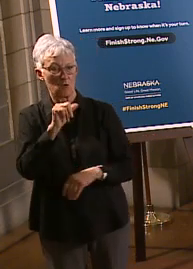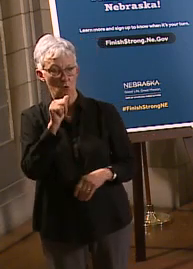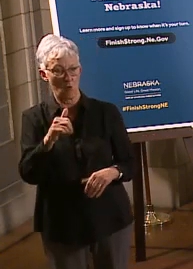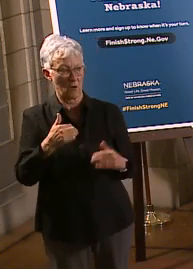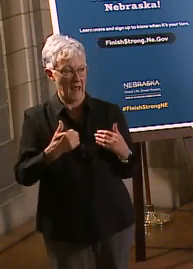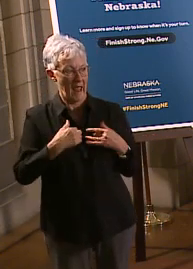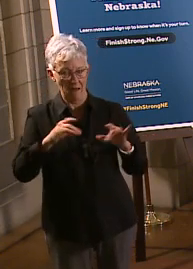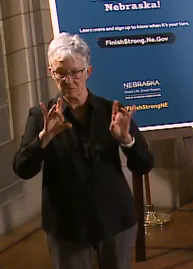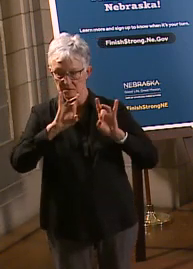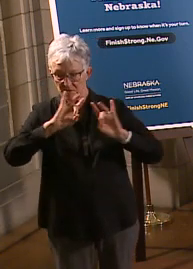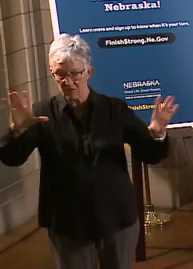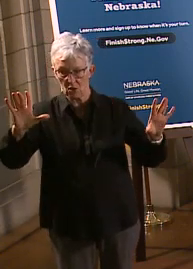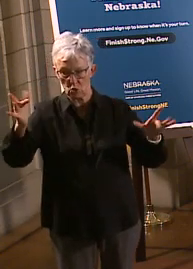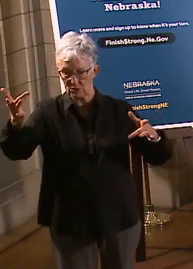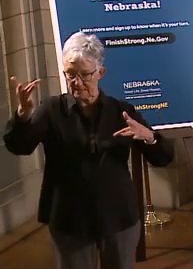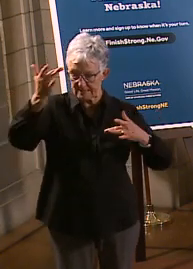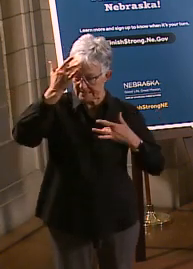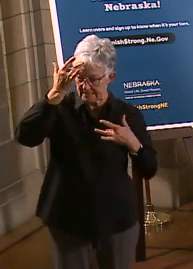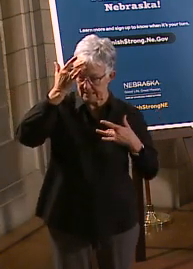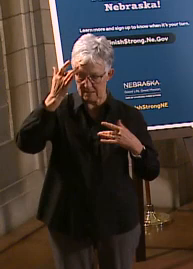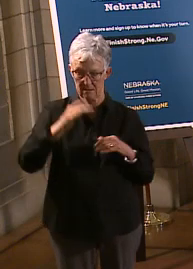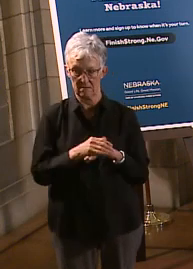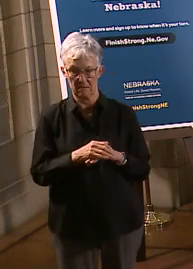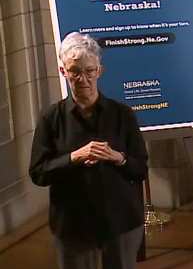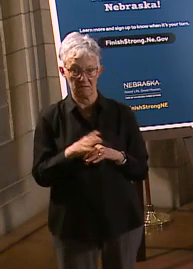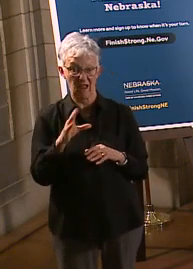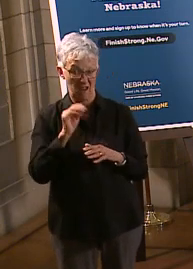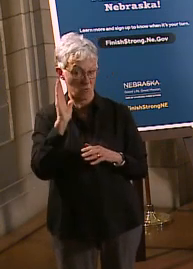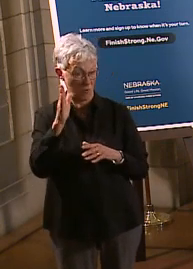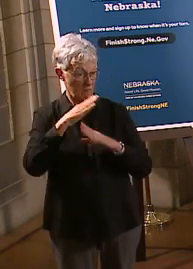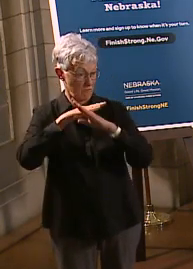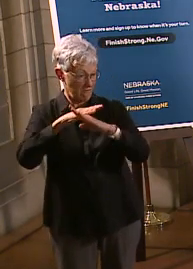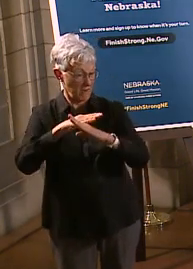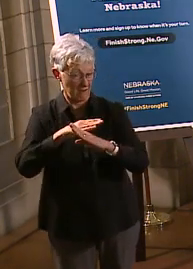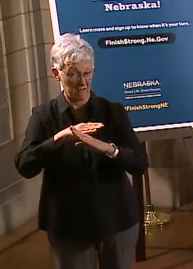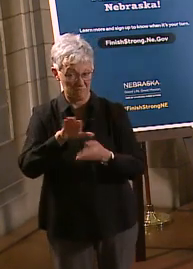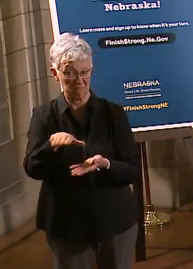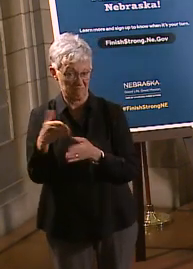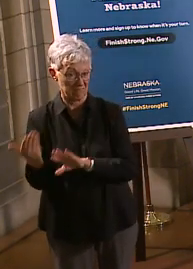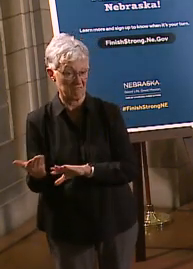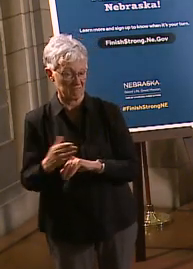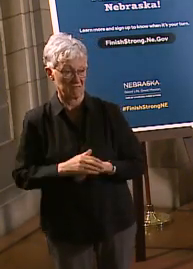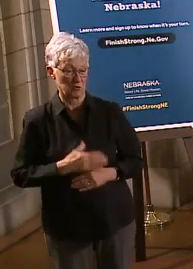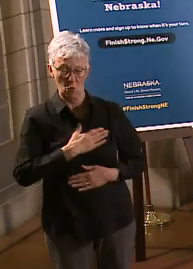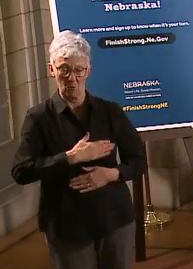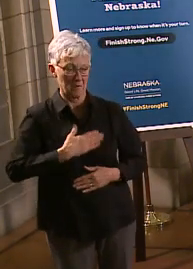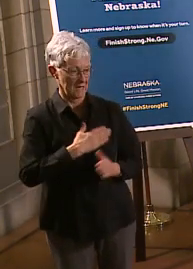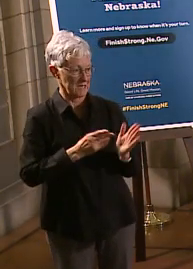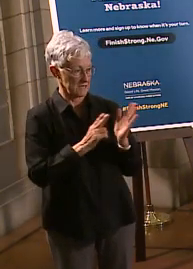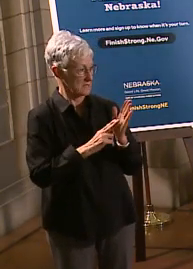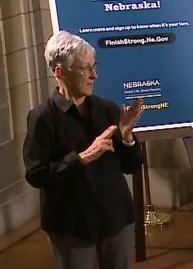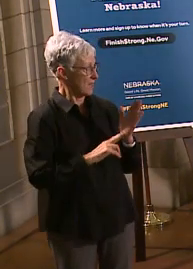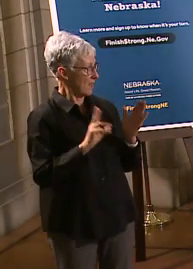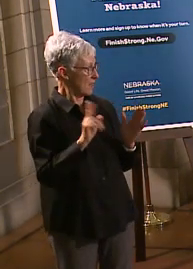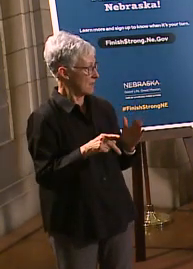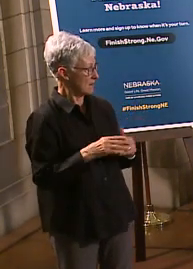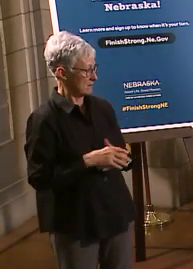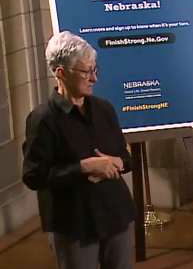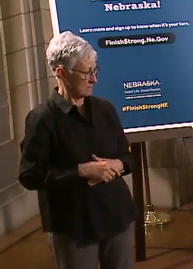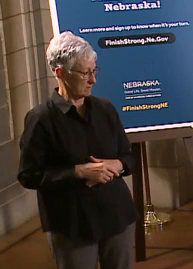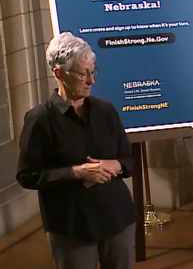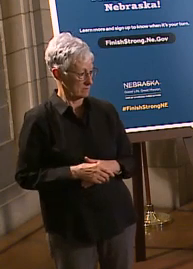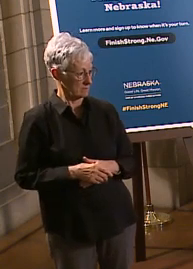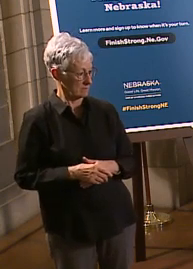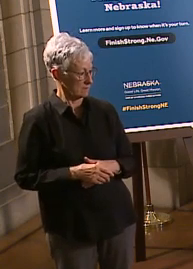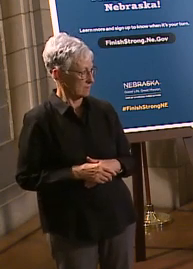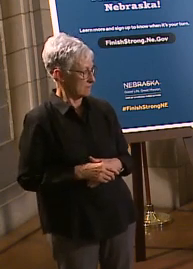consequences up until the point of even dying. So please sign up at vaccinate.ne.gov. And I believe we have Tom Poland back now. Is that right?